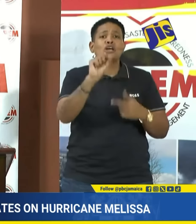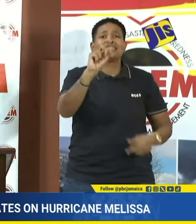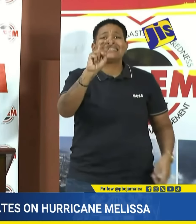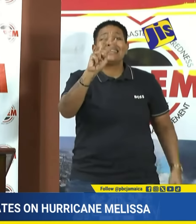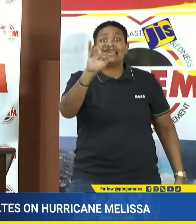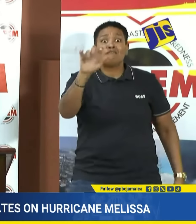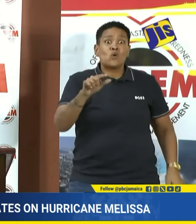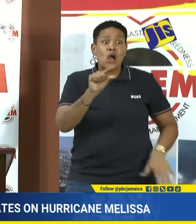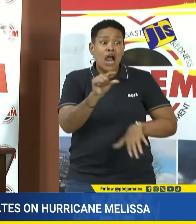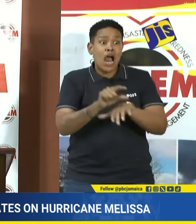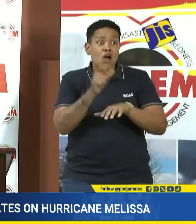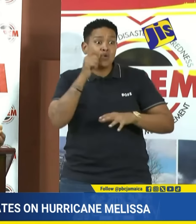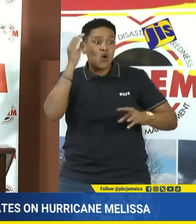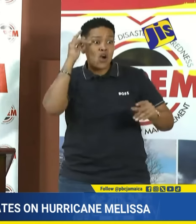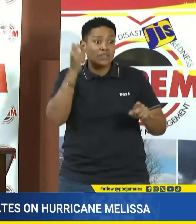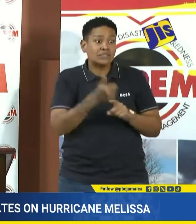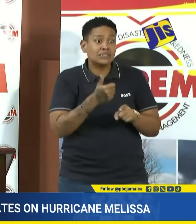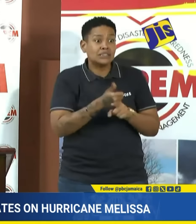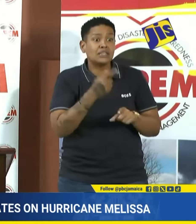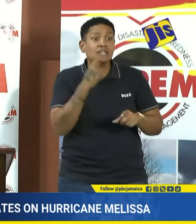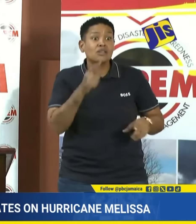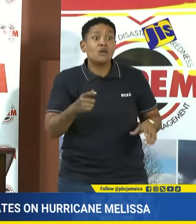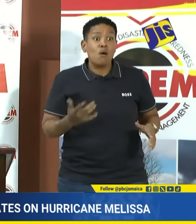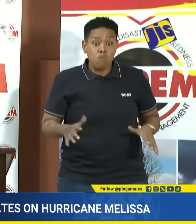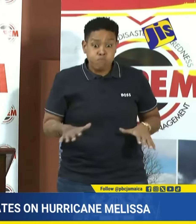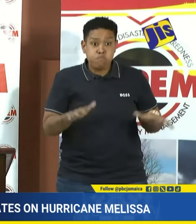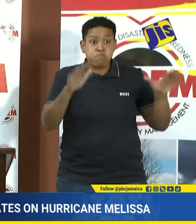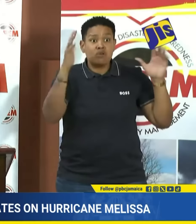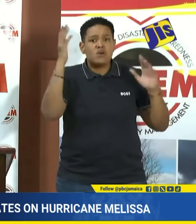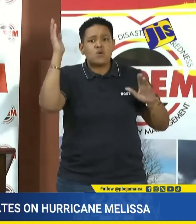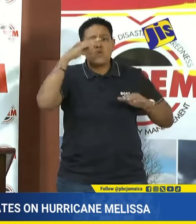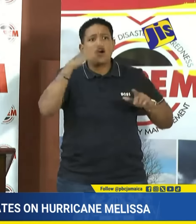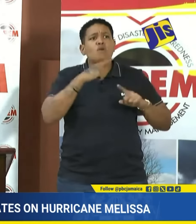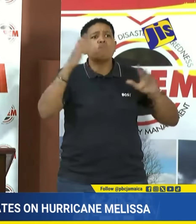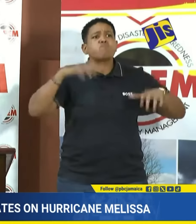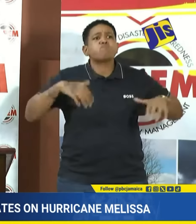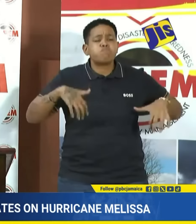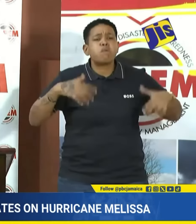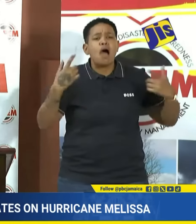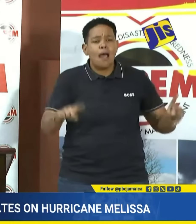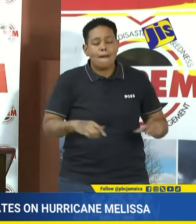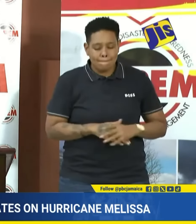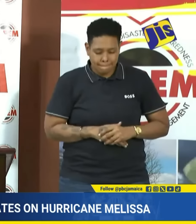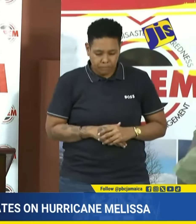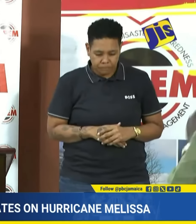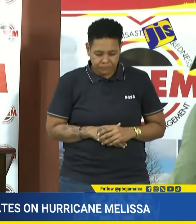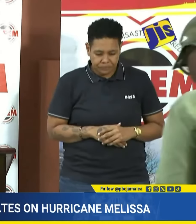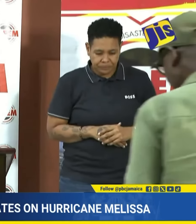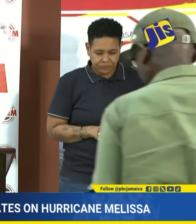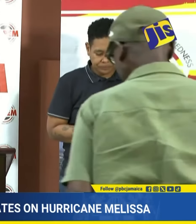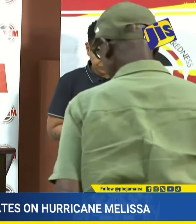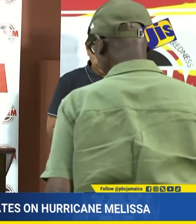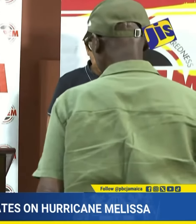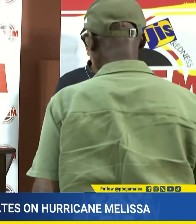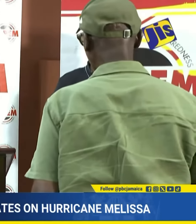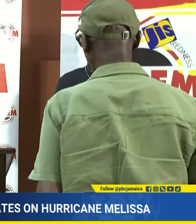Gardens who are concerned about the growth that's in there at the moment, worried about the inches of rainfall, and they want to know if there's any emergency clearance